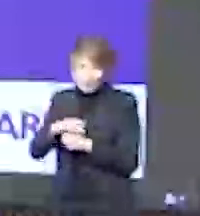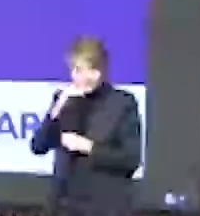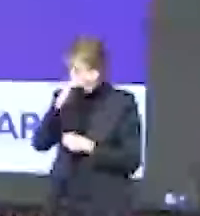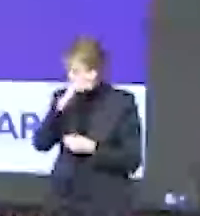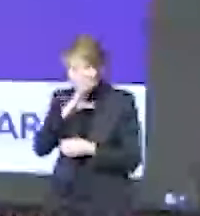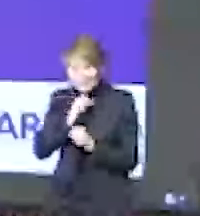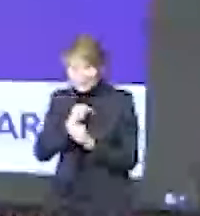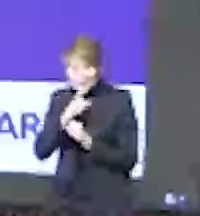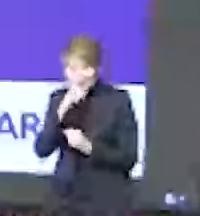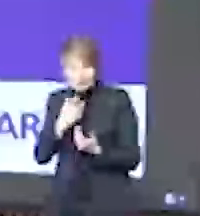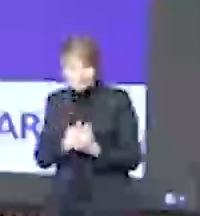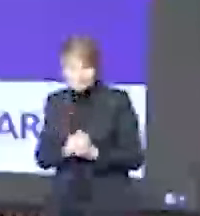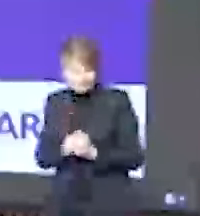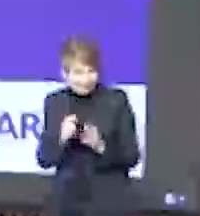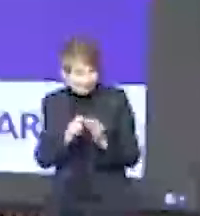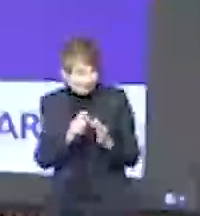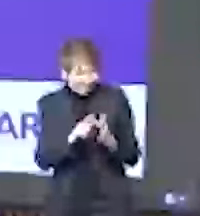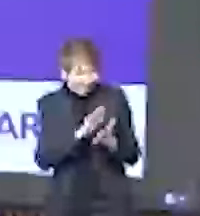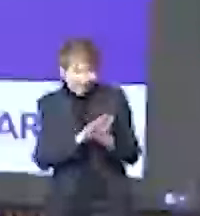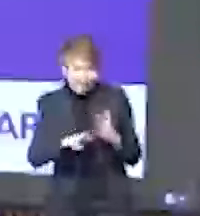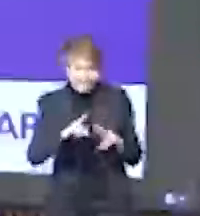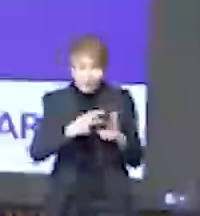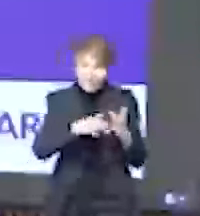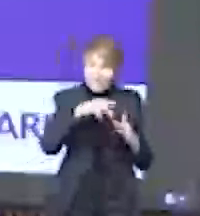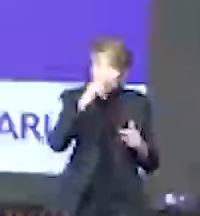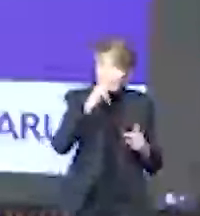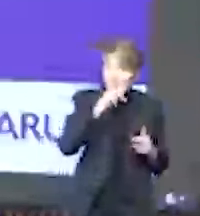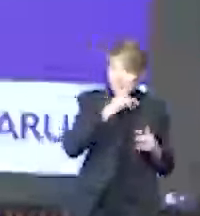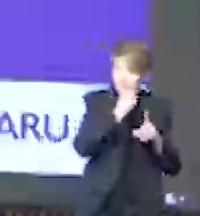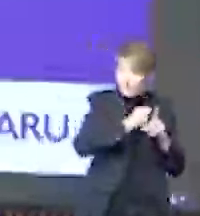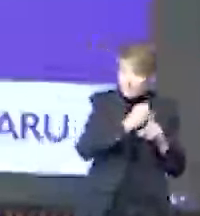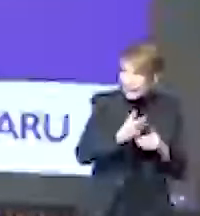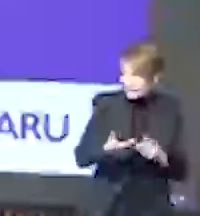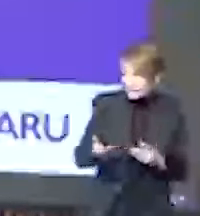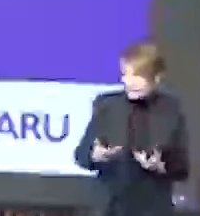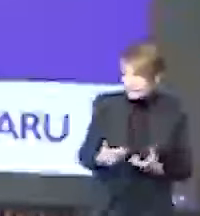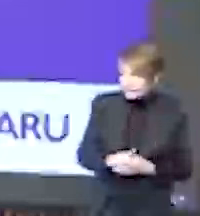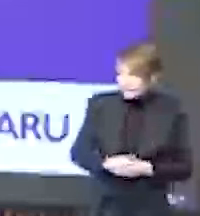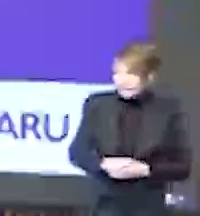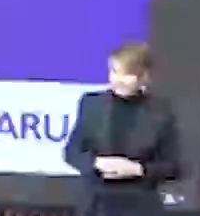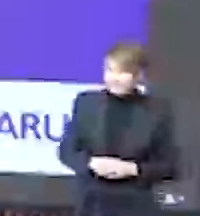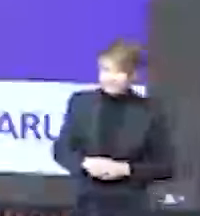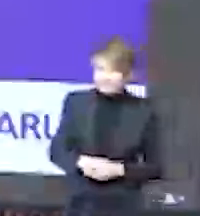parliamentarians on behalf of our young people that we advocate for.